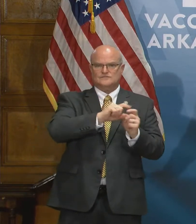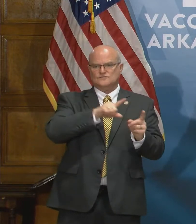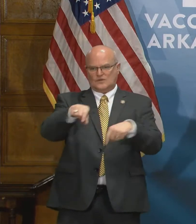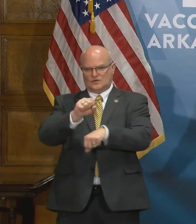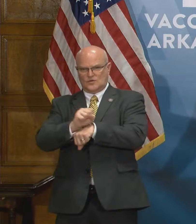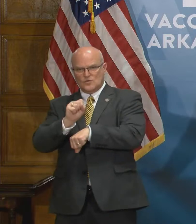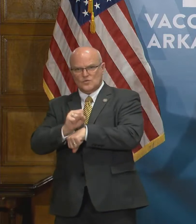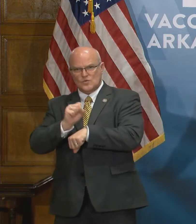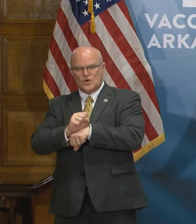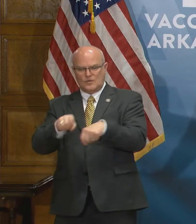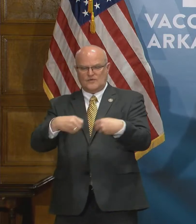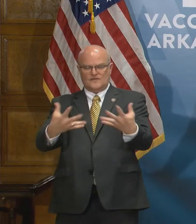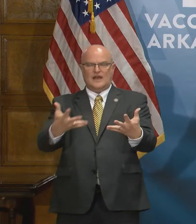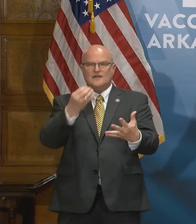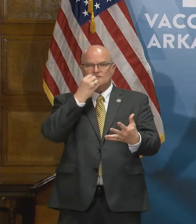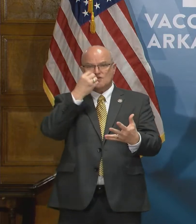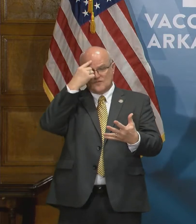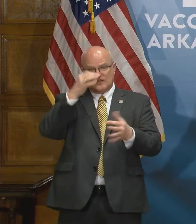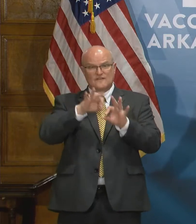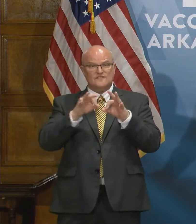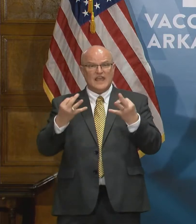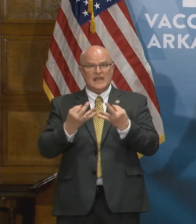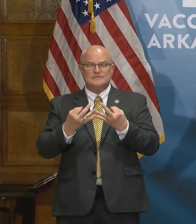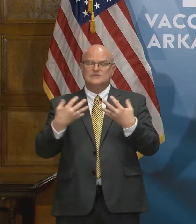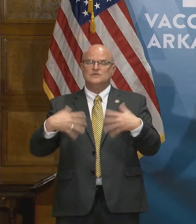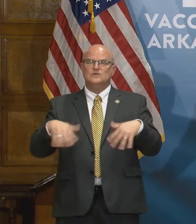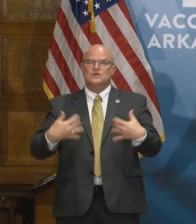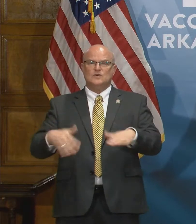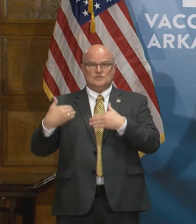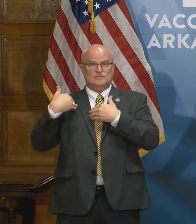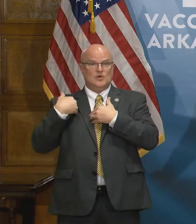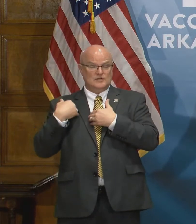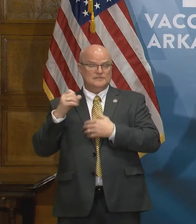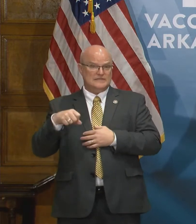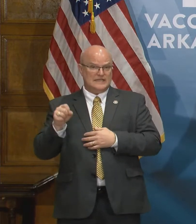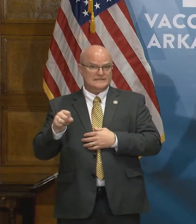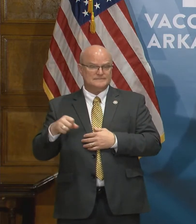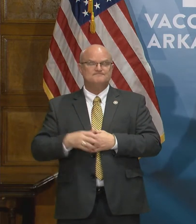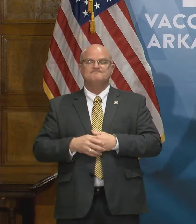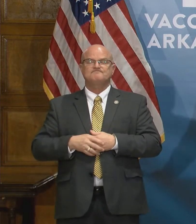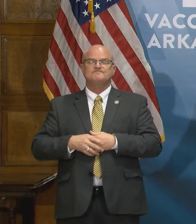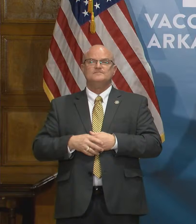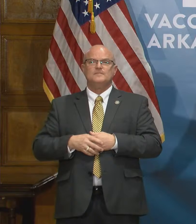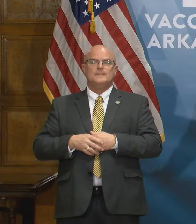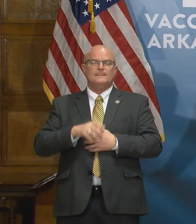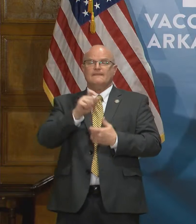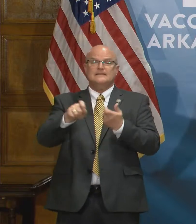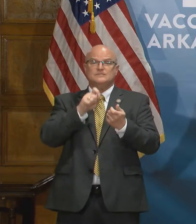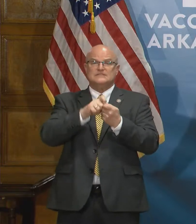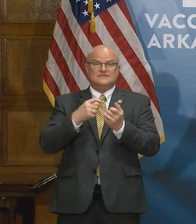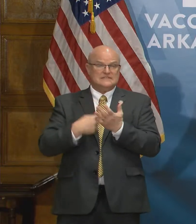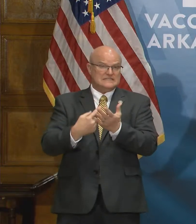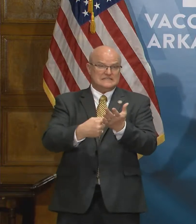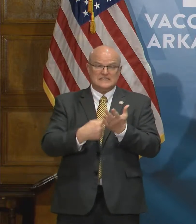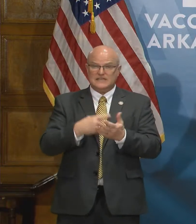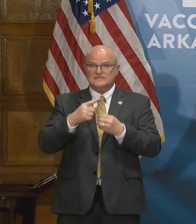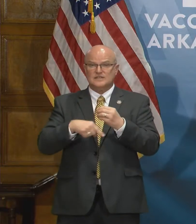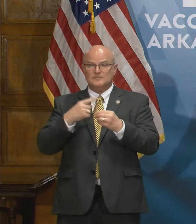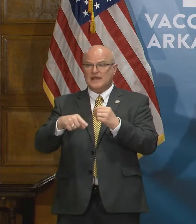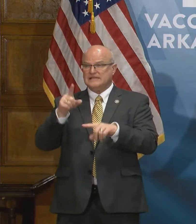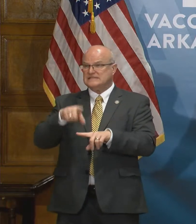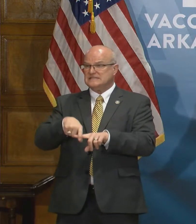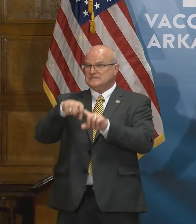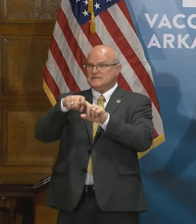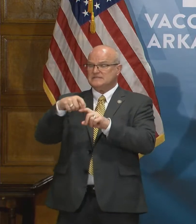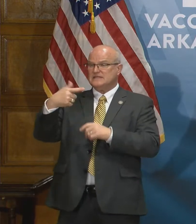work, provide for their family. This is very, very burdensome. There's not been any specific discussions on a